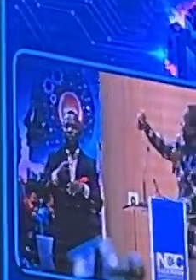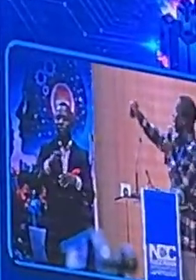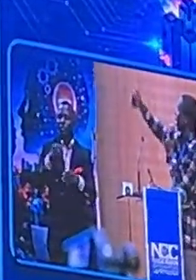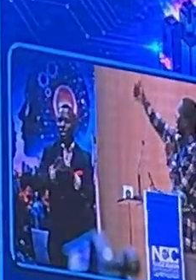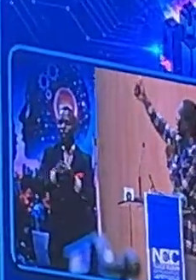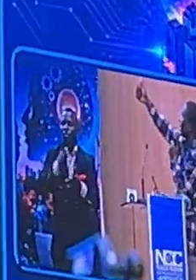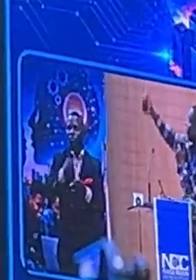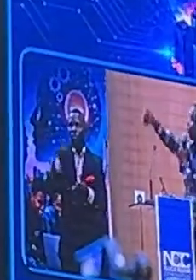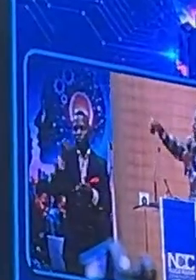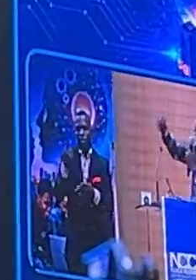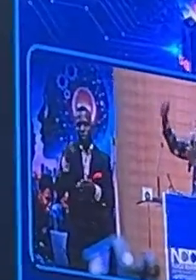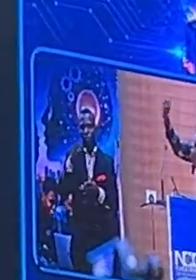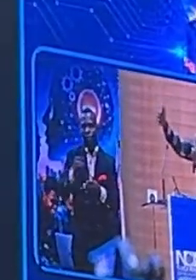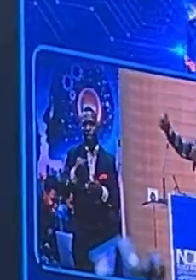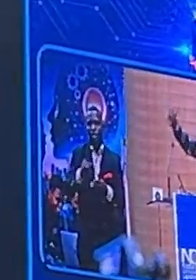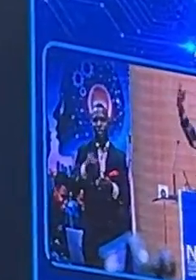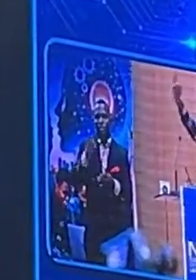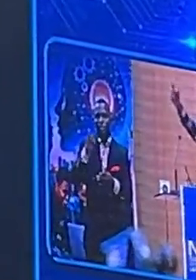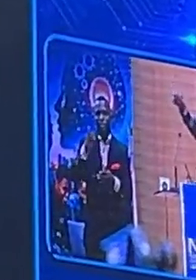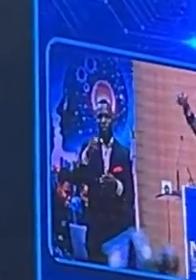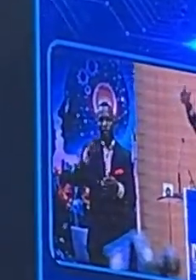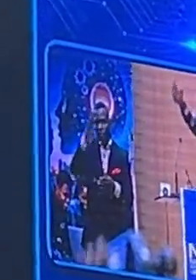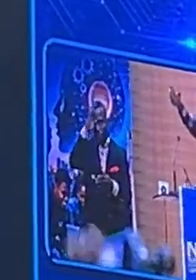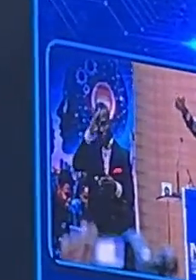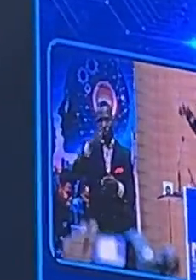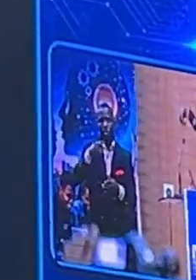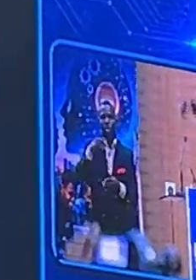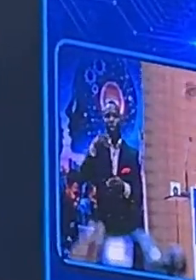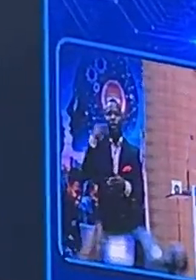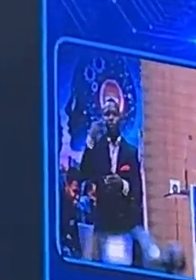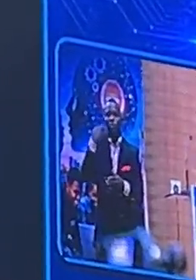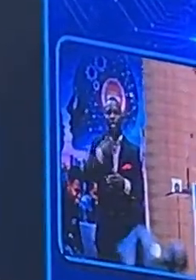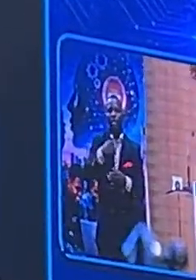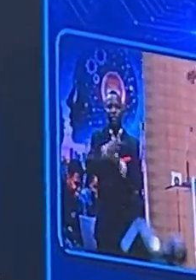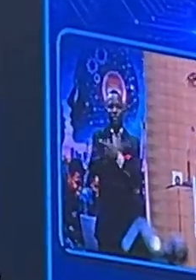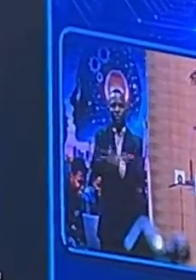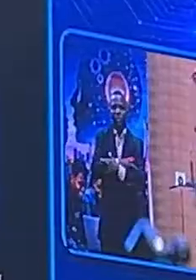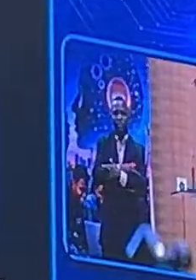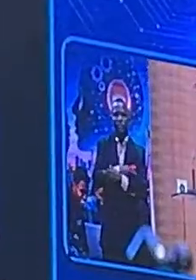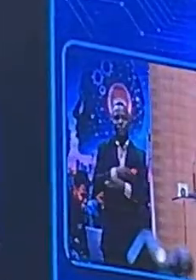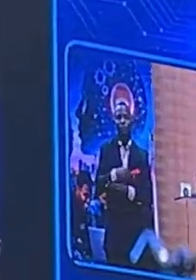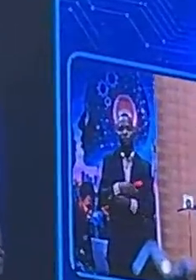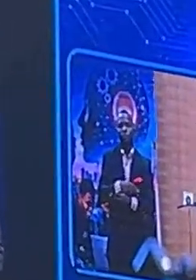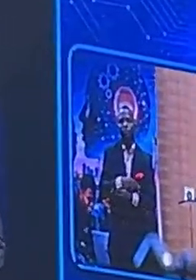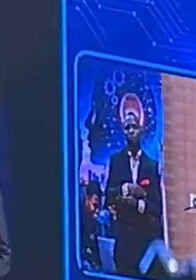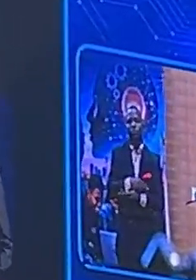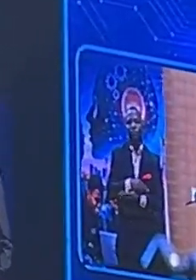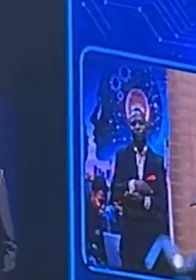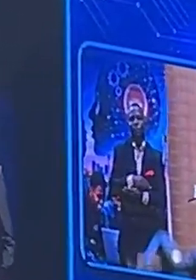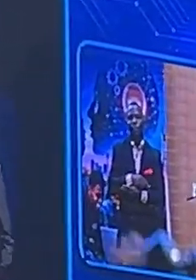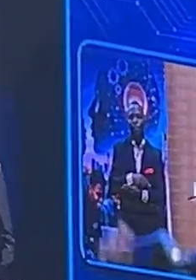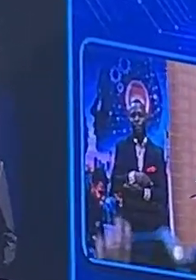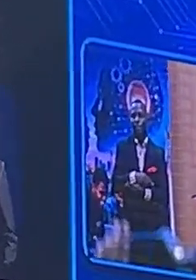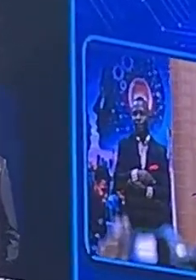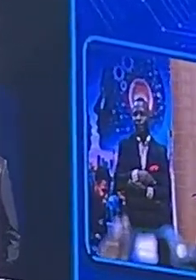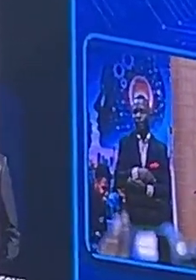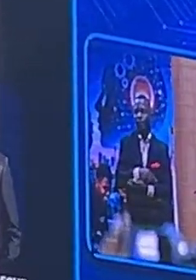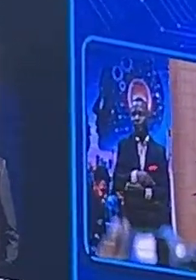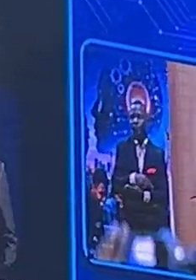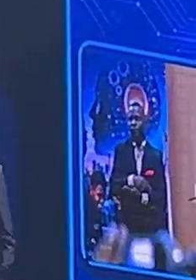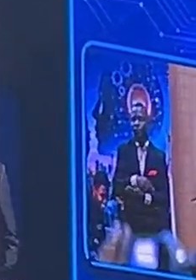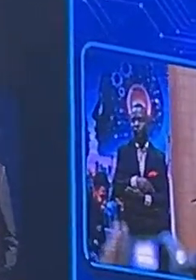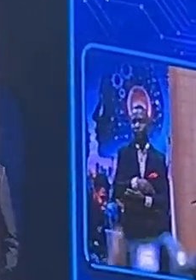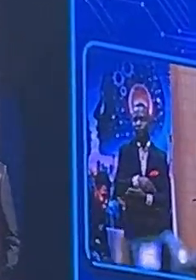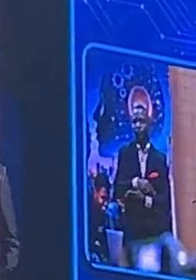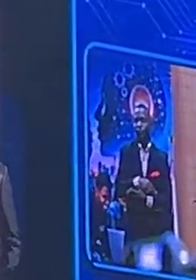by individuals such as Igbo, Hausa, and the rest. Can you meet everybody on Teams with your laptop? Just